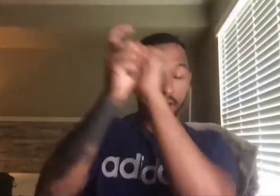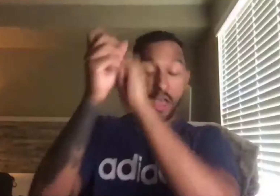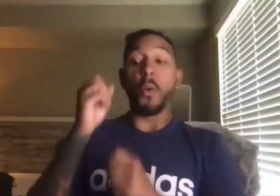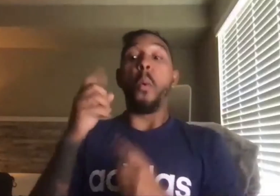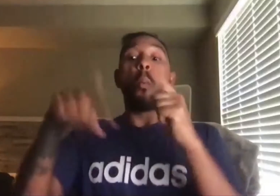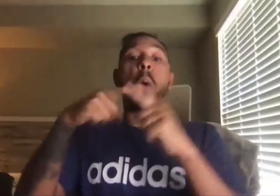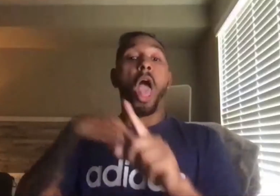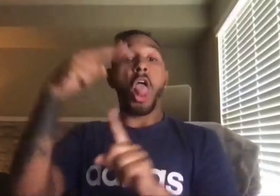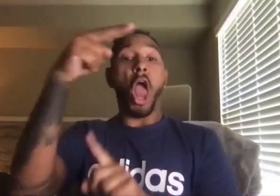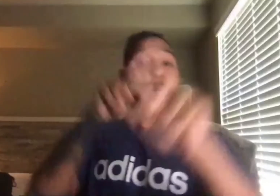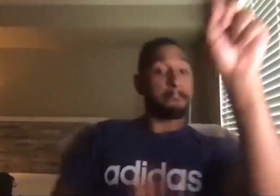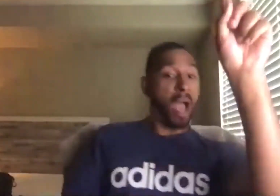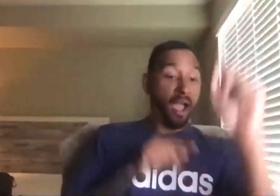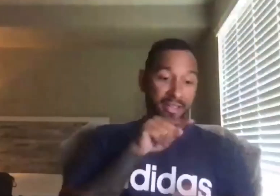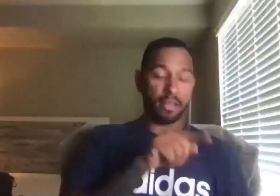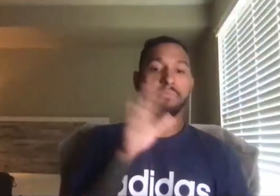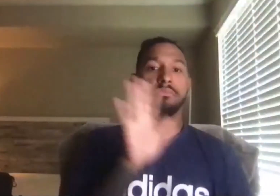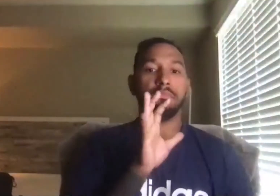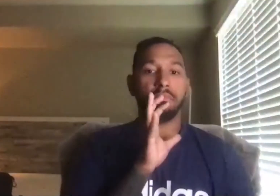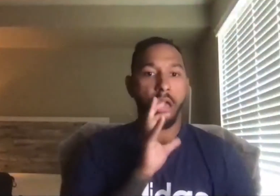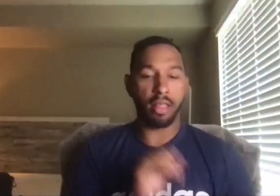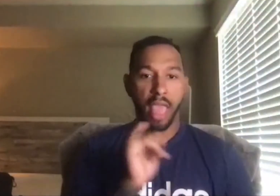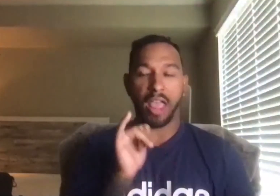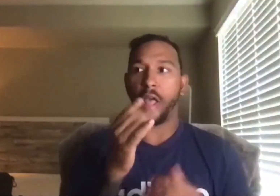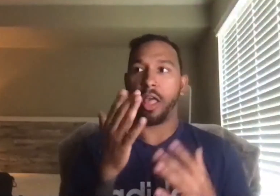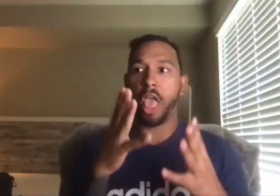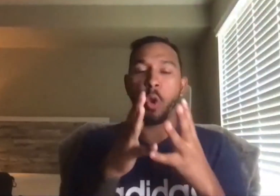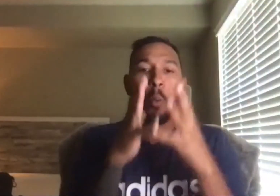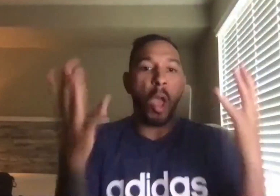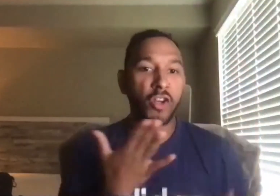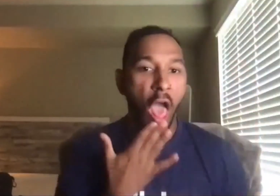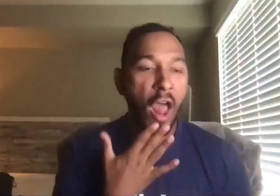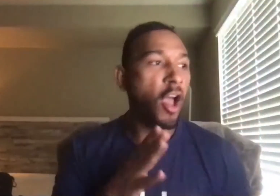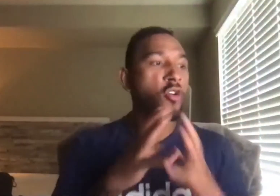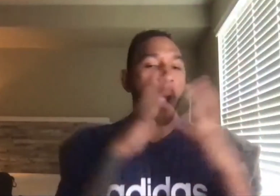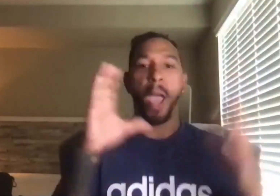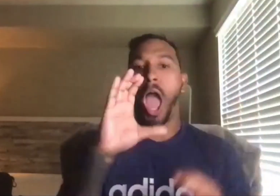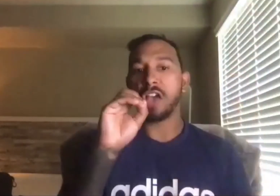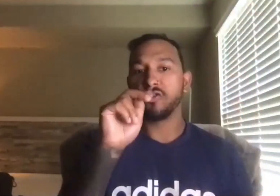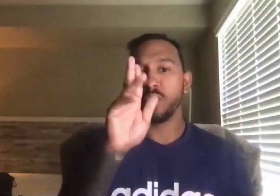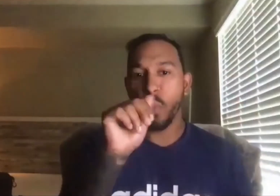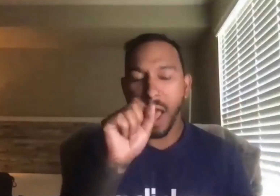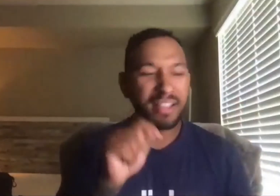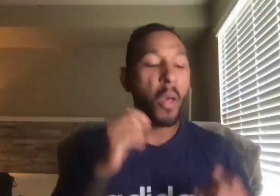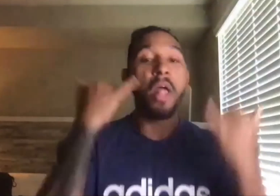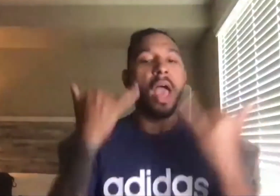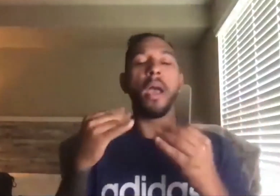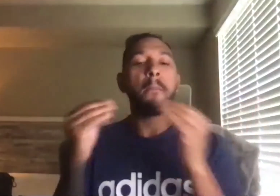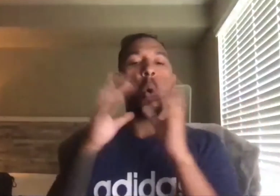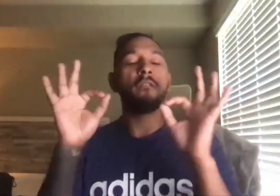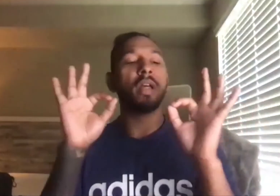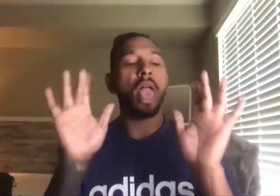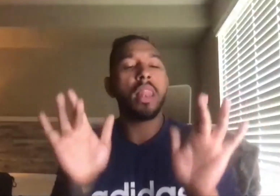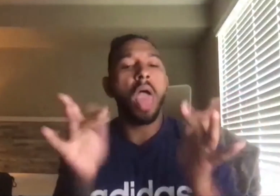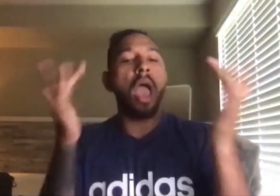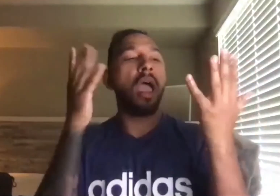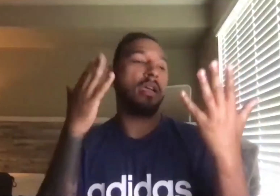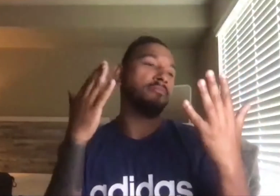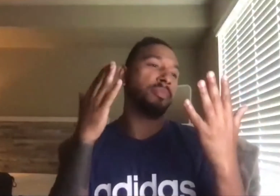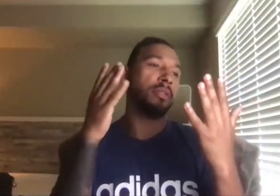filters over a period of 4 years. When I look back at some of those early filters, I see how much I've grown. A lot of them